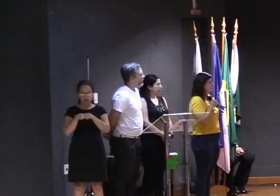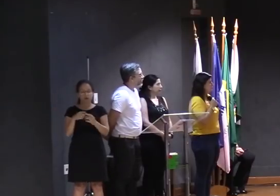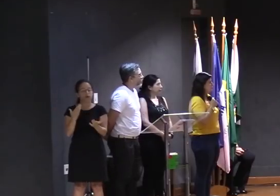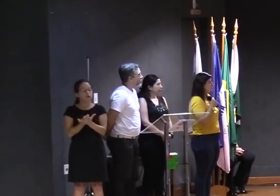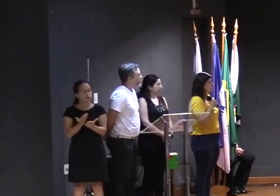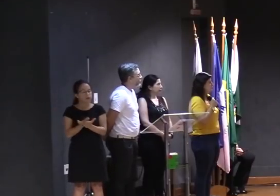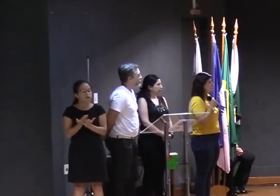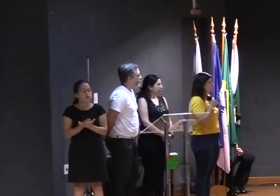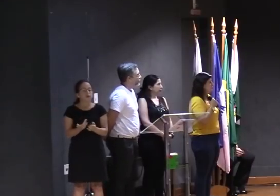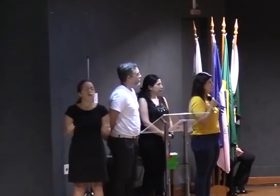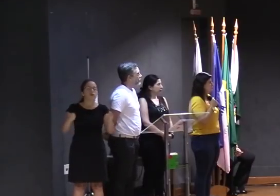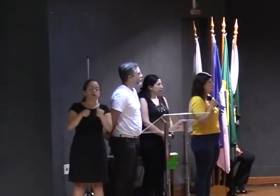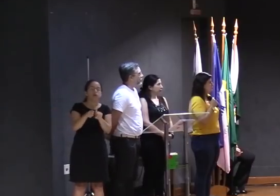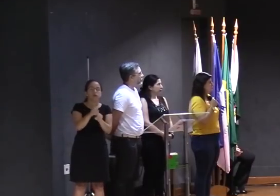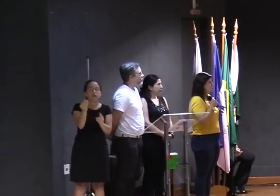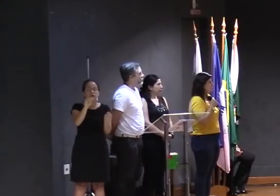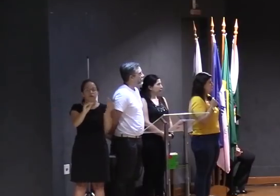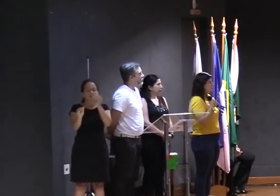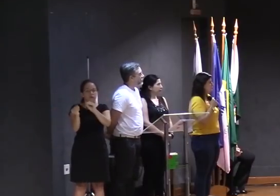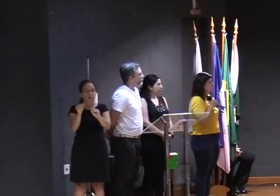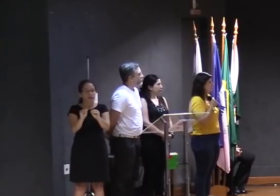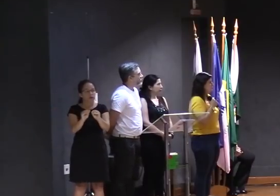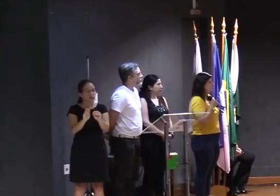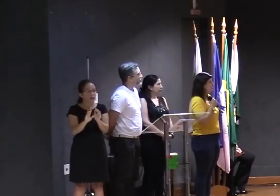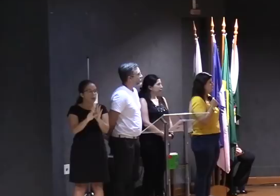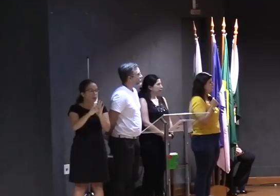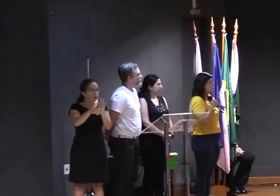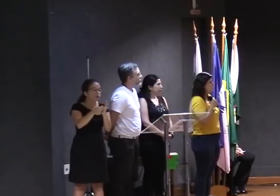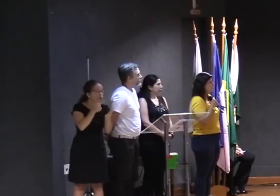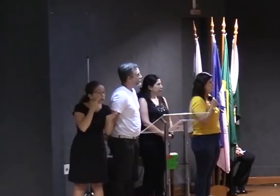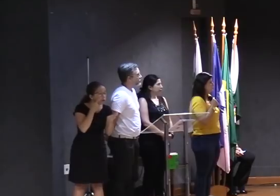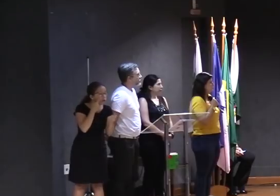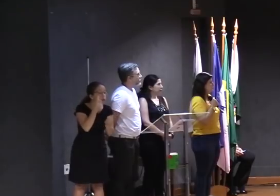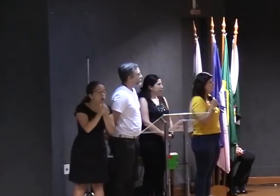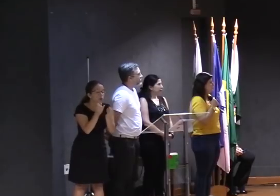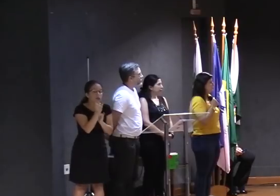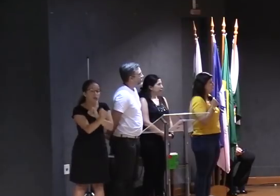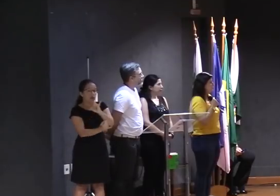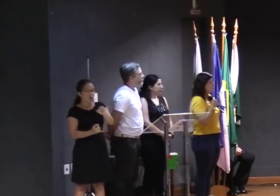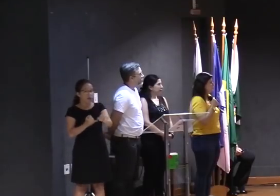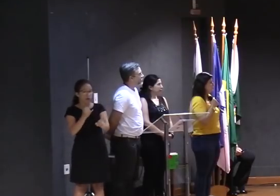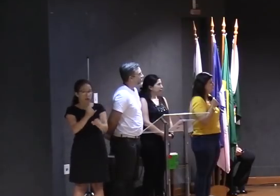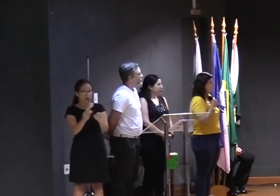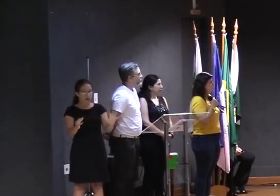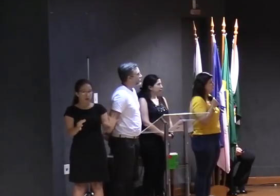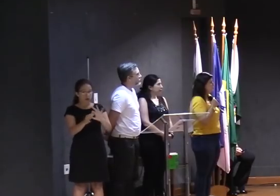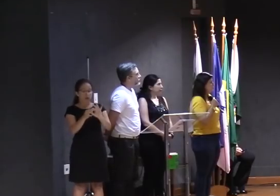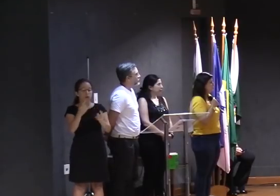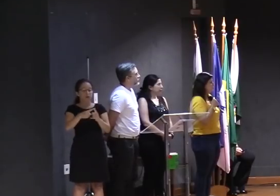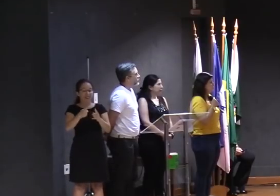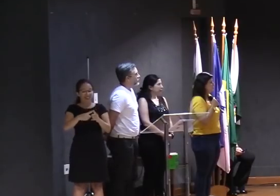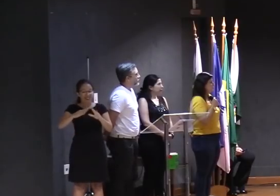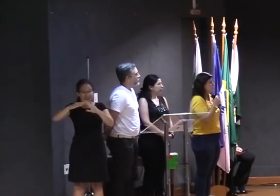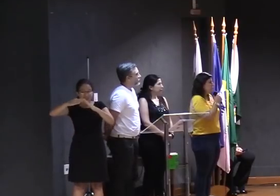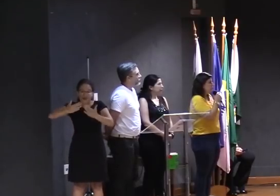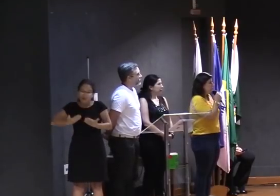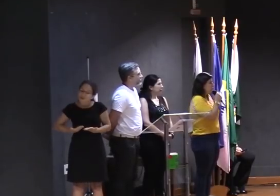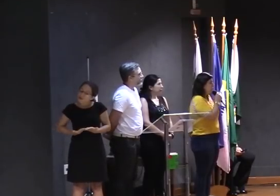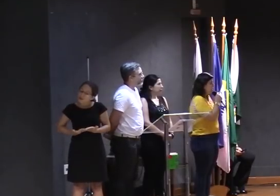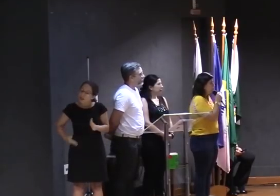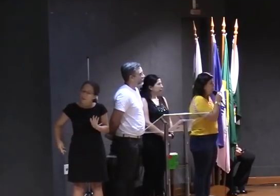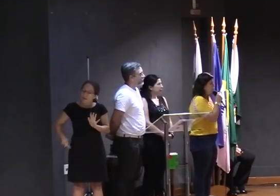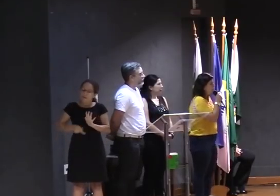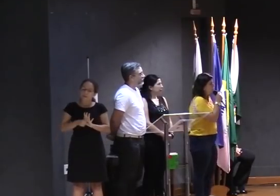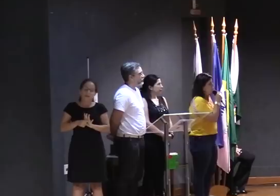the actual posting later on when they have this internet connection, because at school it's not always there.